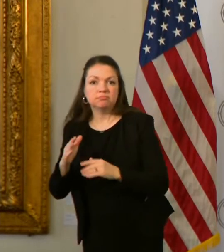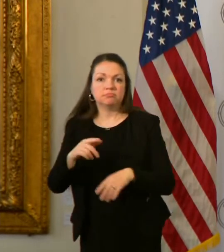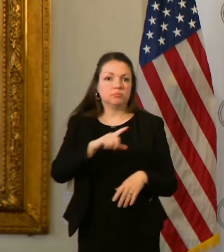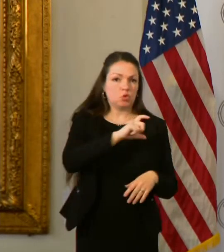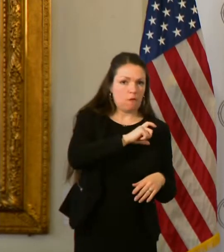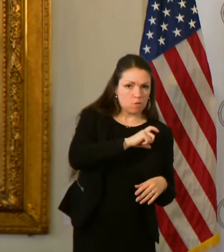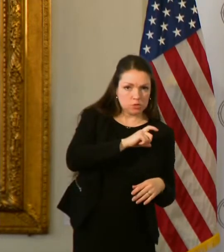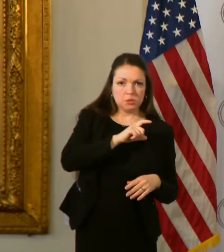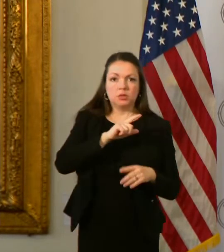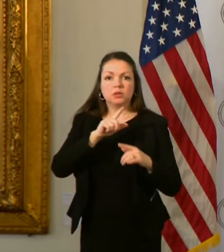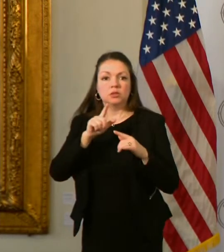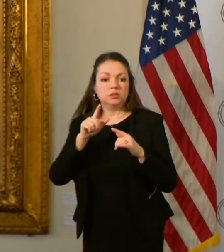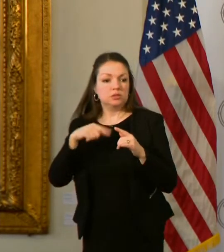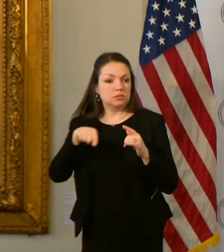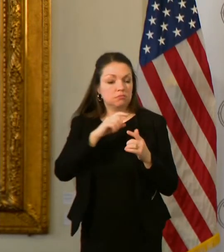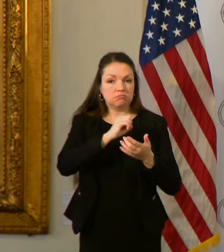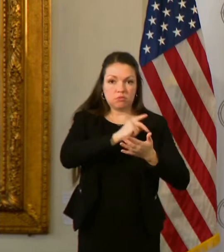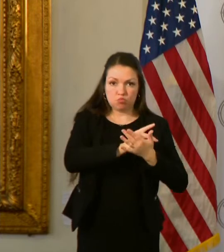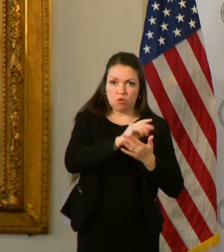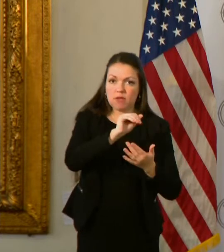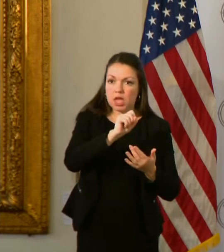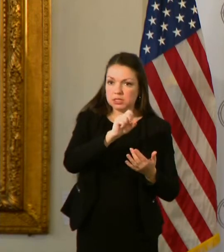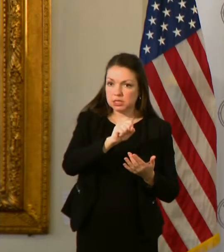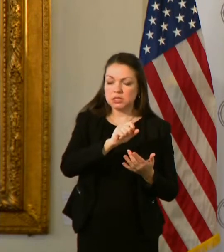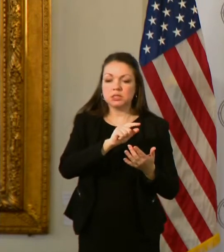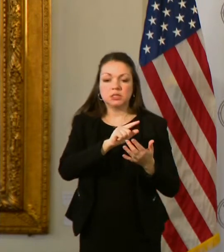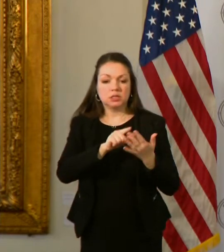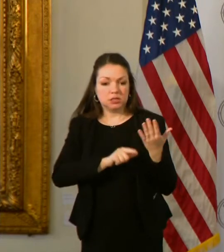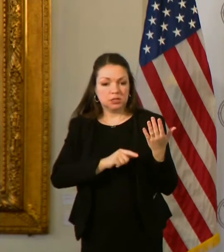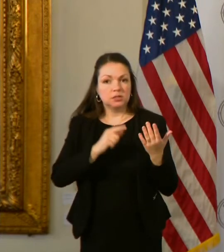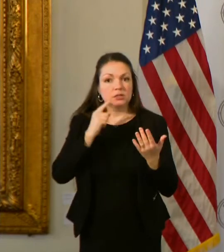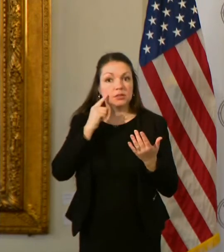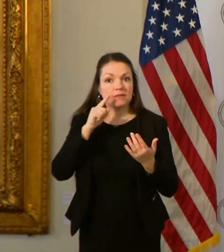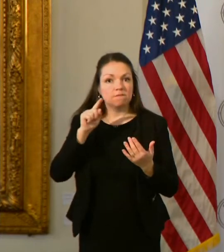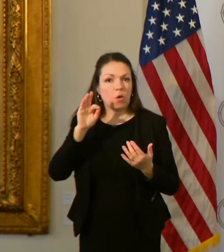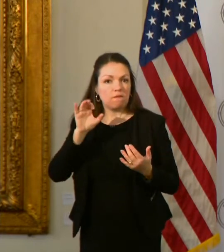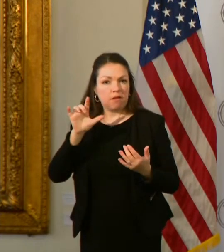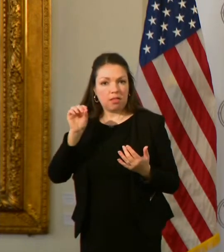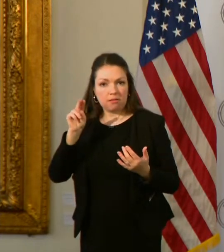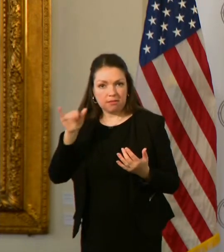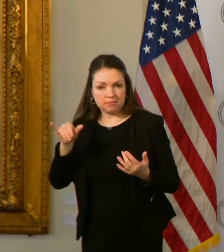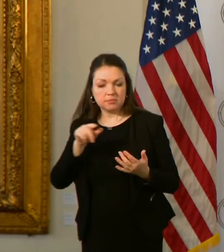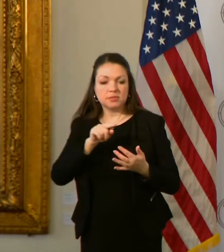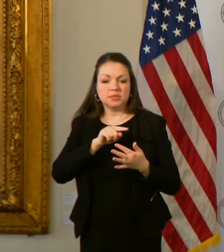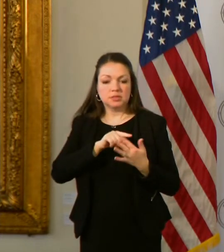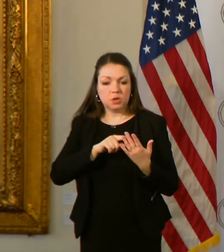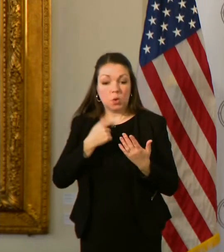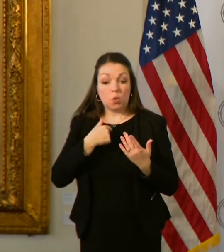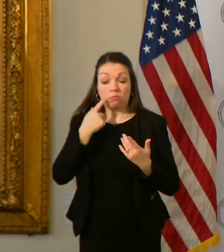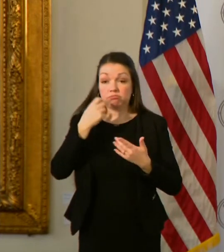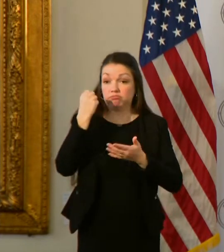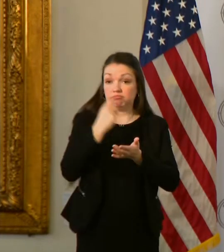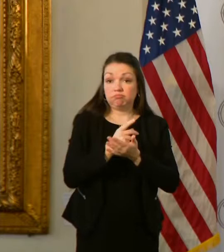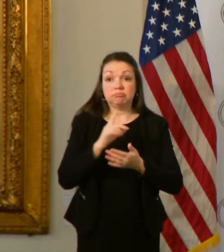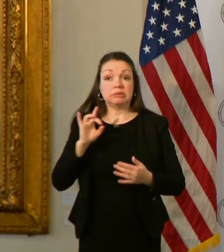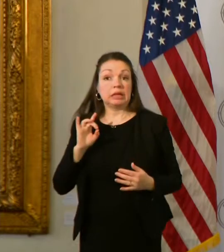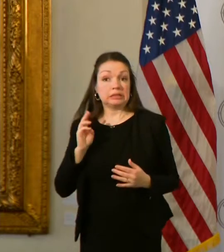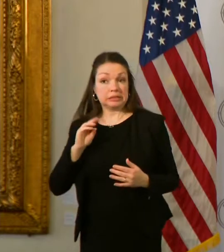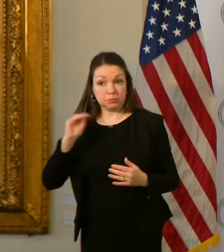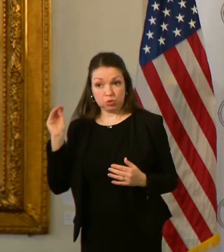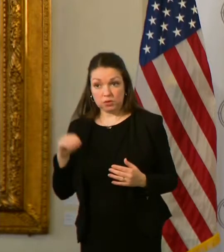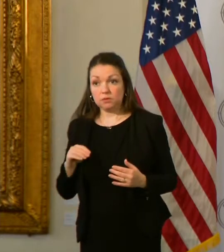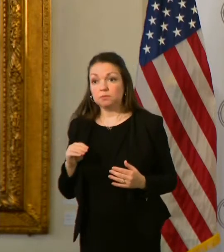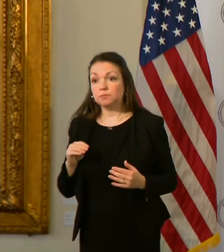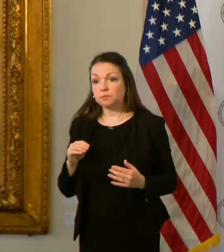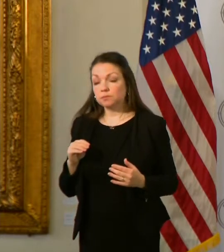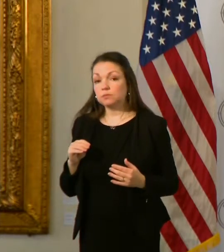to approve for felonies. And what we have found is that we've approved 86%